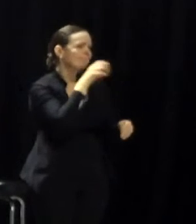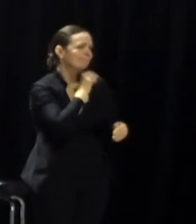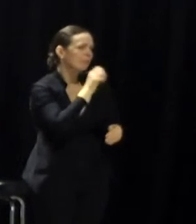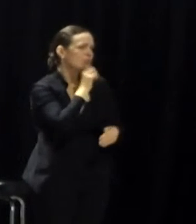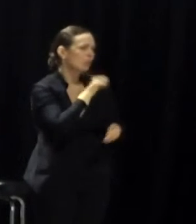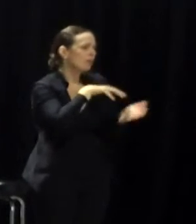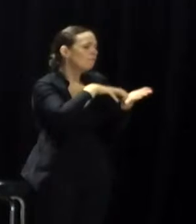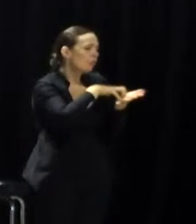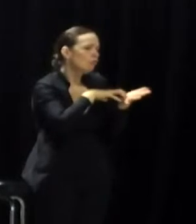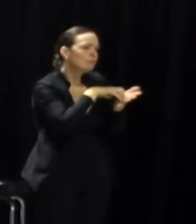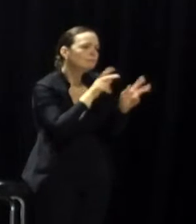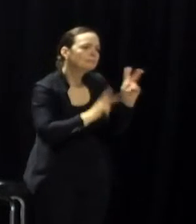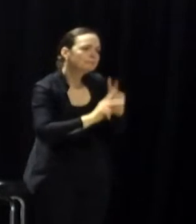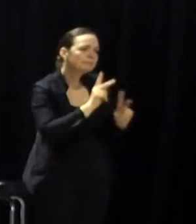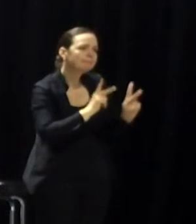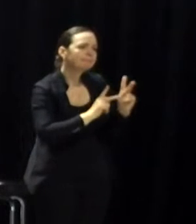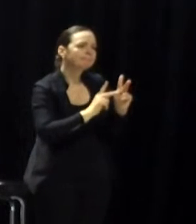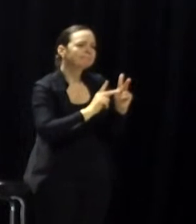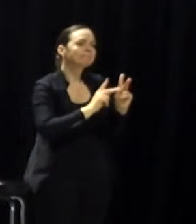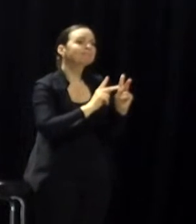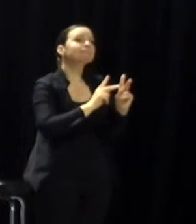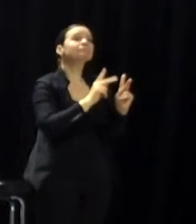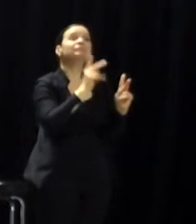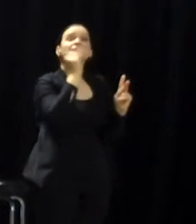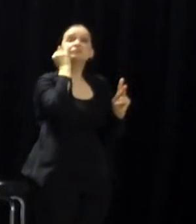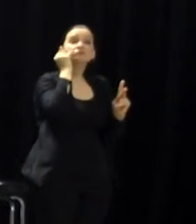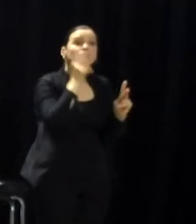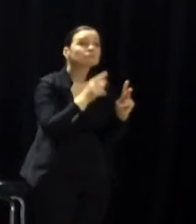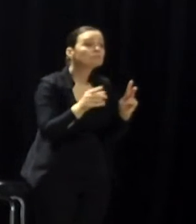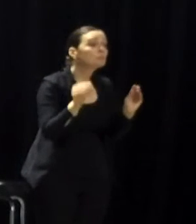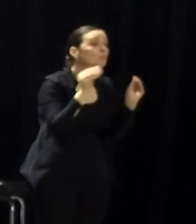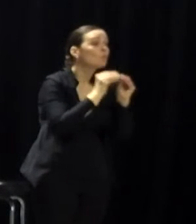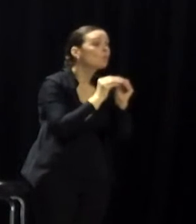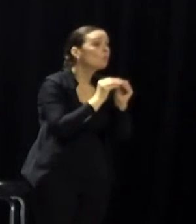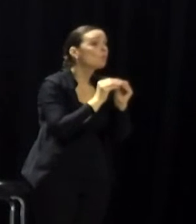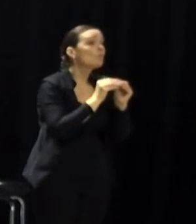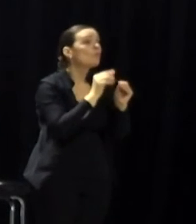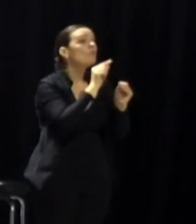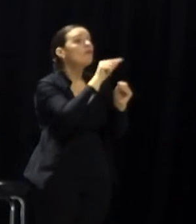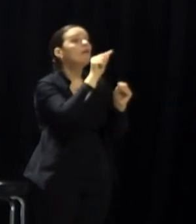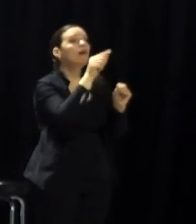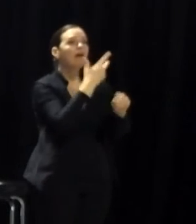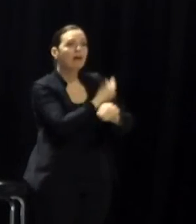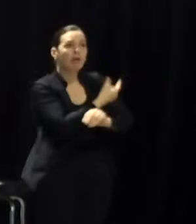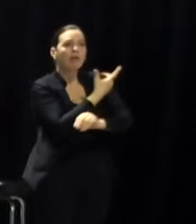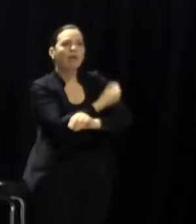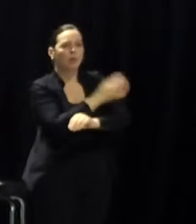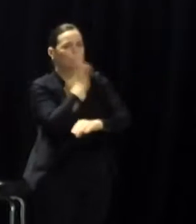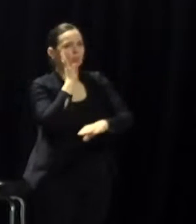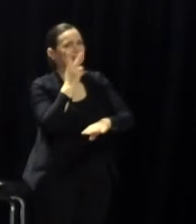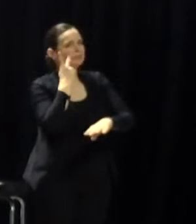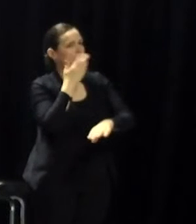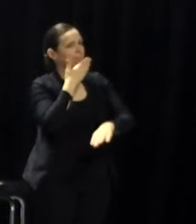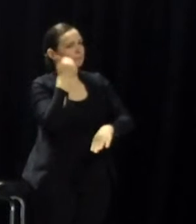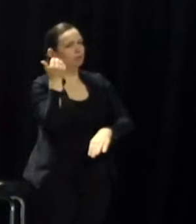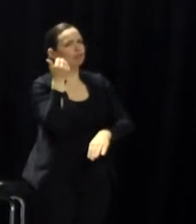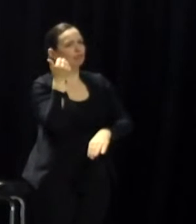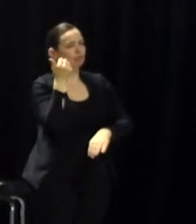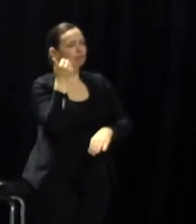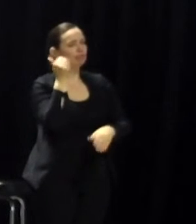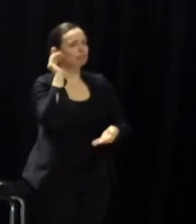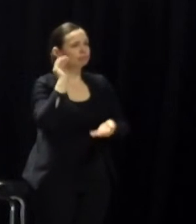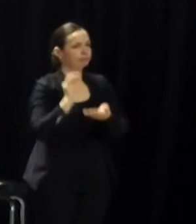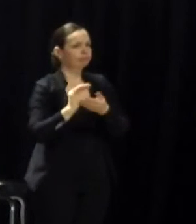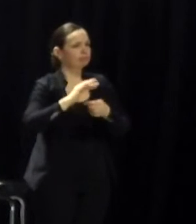day, we're making progress on this. When would you estimate that you will get vaccinated? I'll get vaccinated when it's my